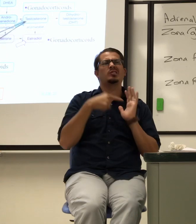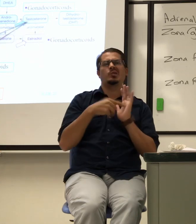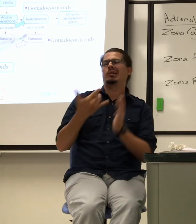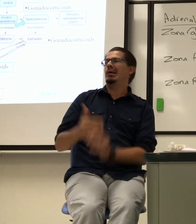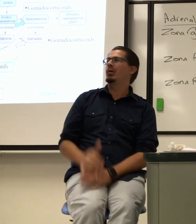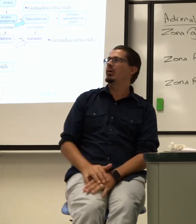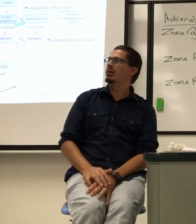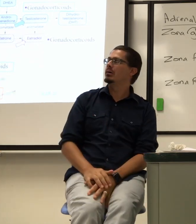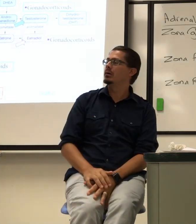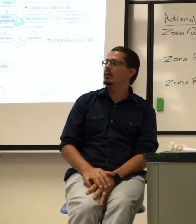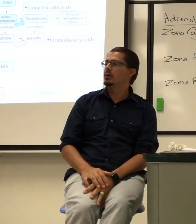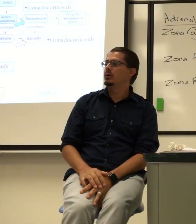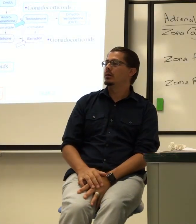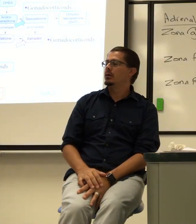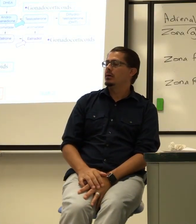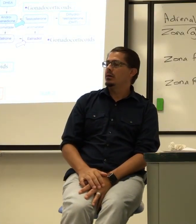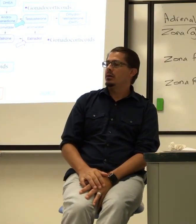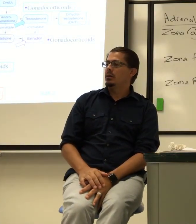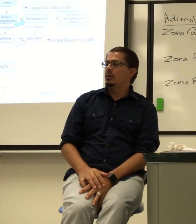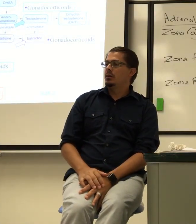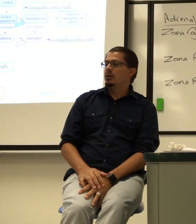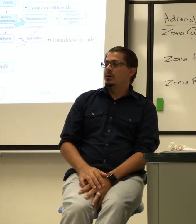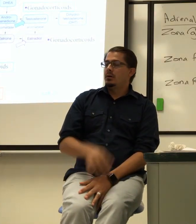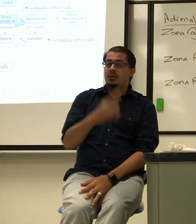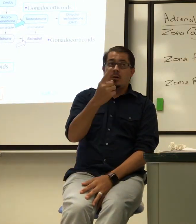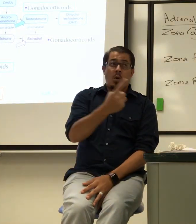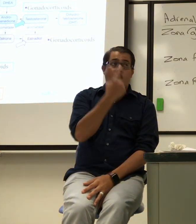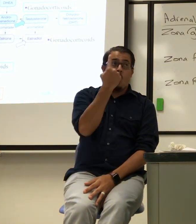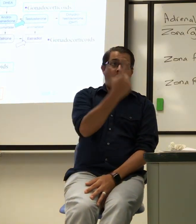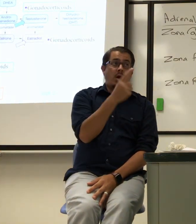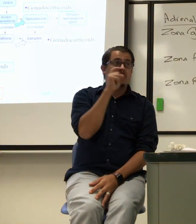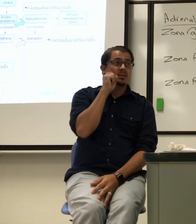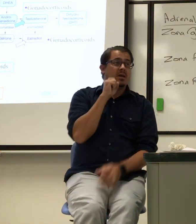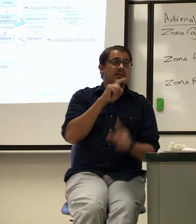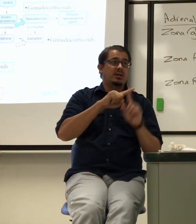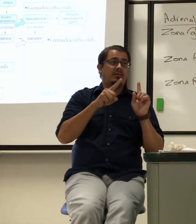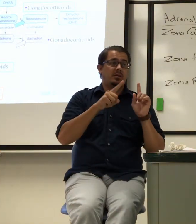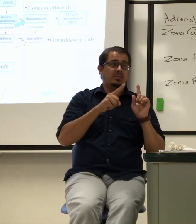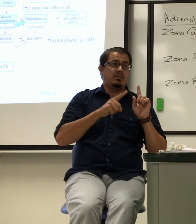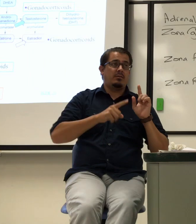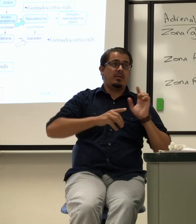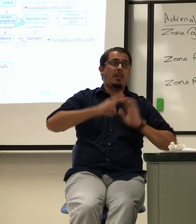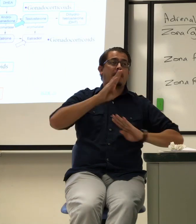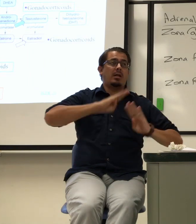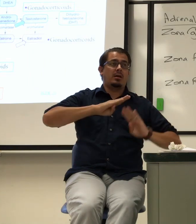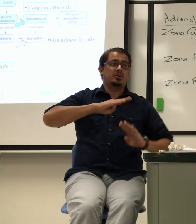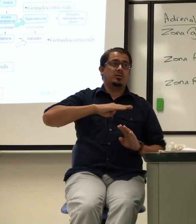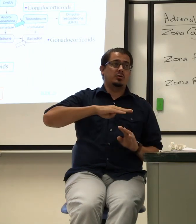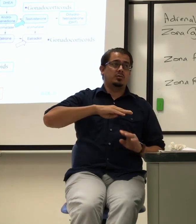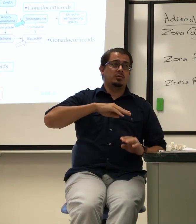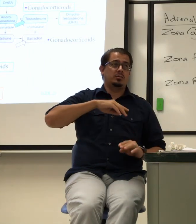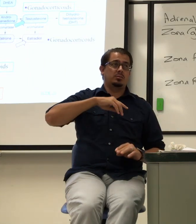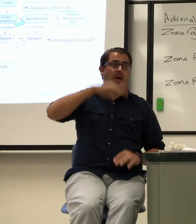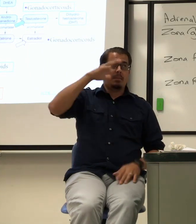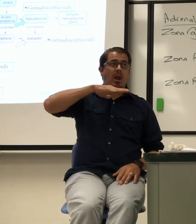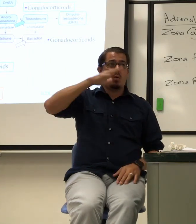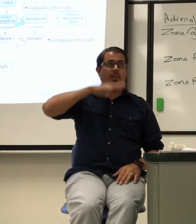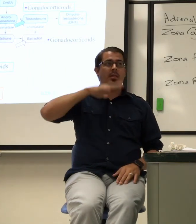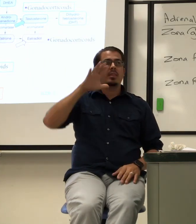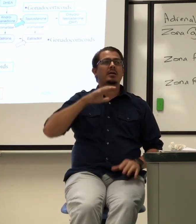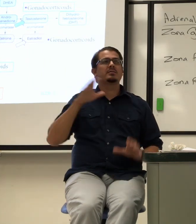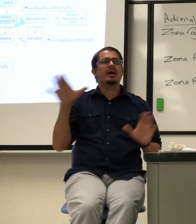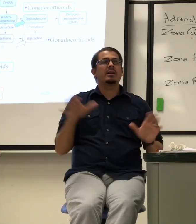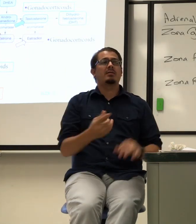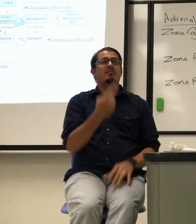now. There is one sex difference between the biological sexes, male and female, and that is the activity of